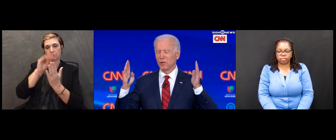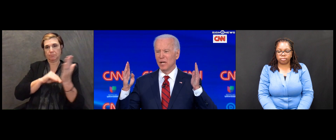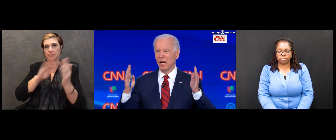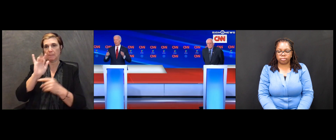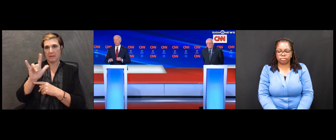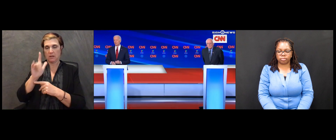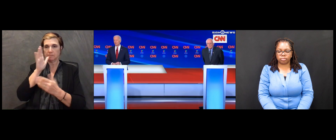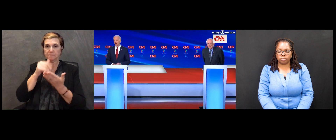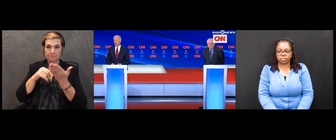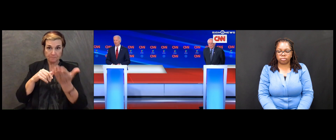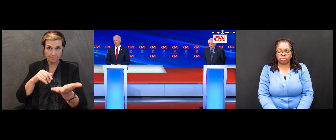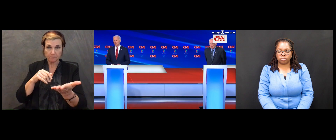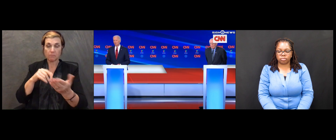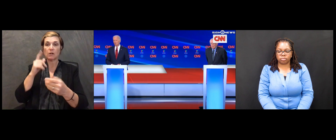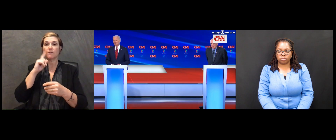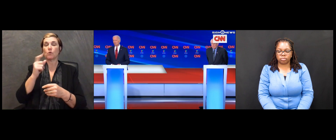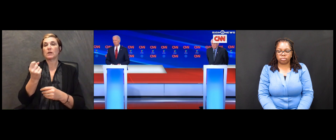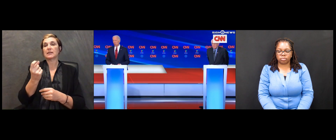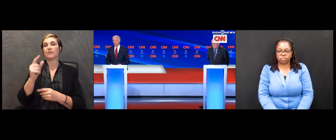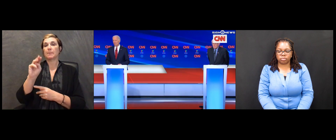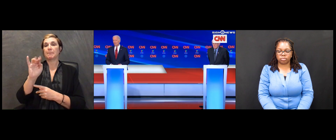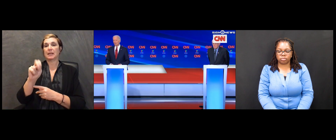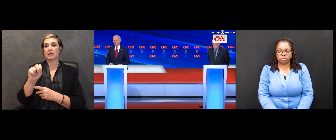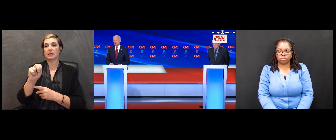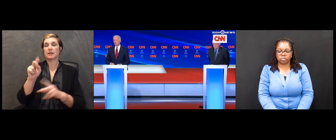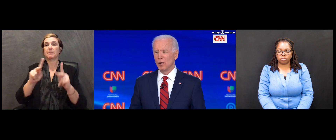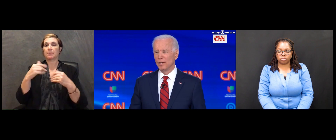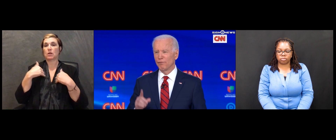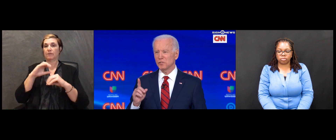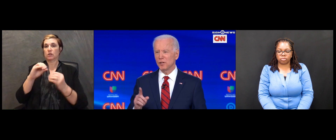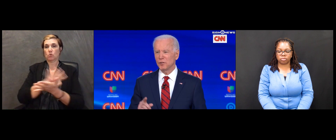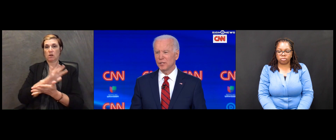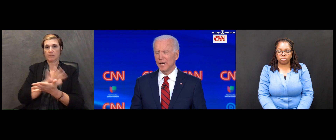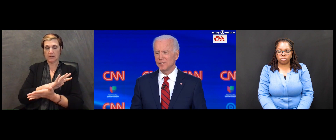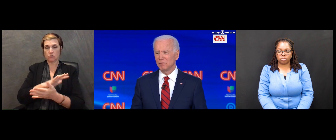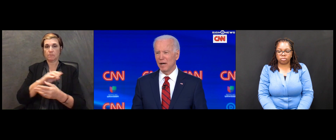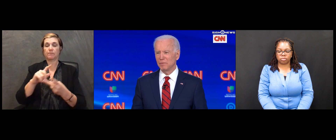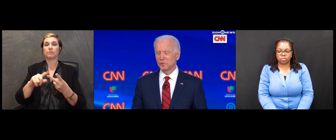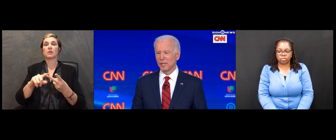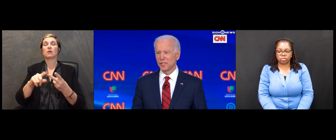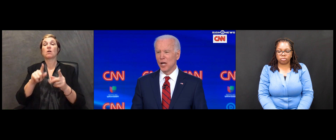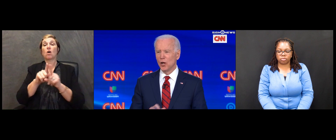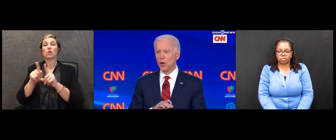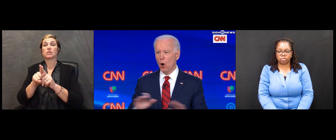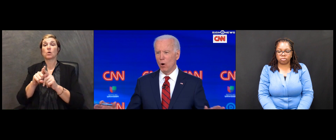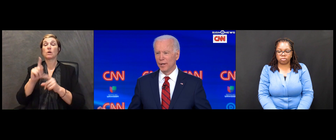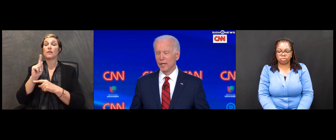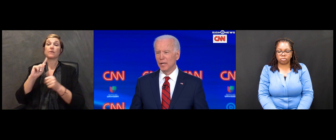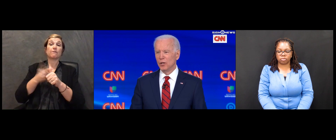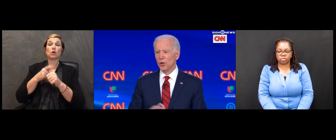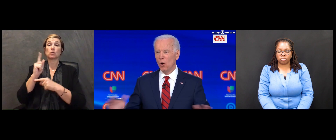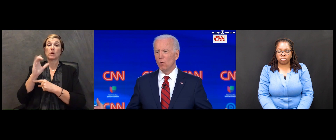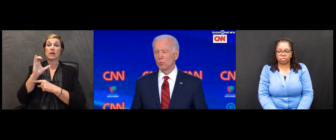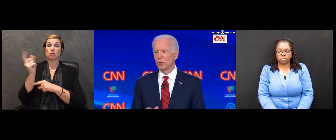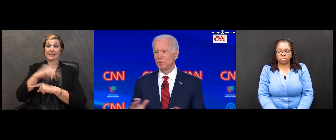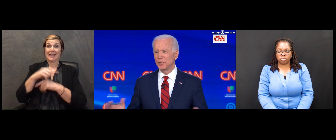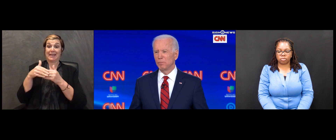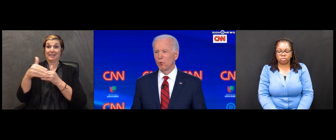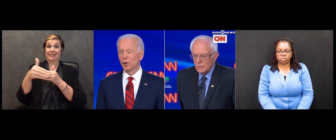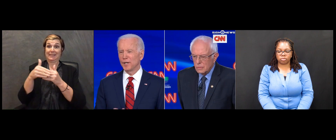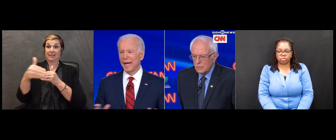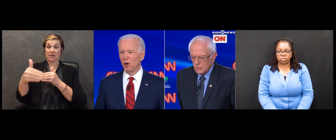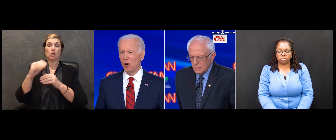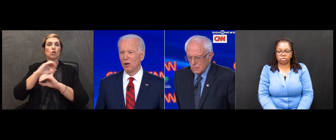citizenship for 11 million undocumented folks, number one. Number two, in the first 100 days of my administration, no one will